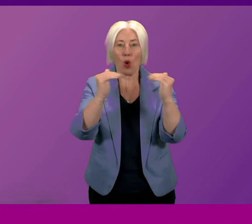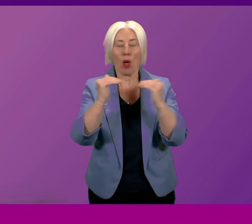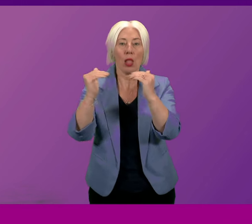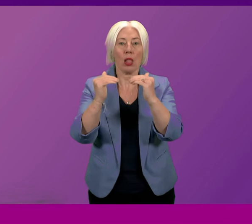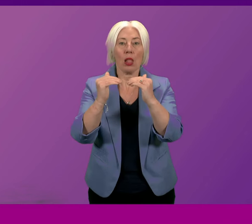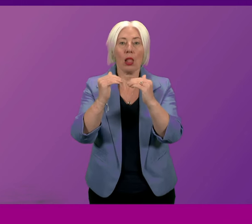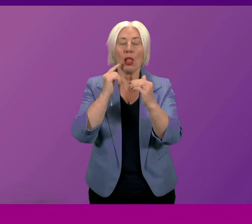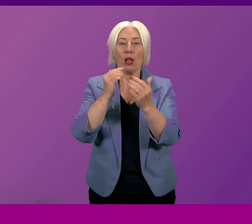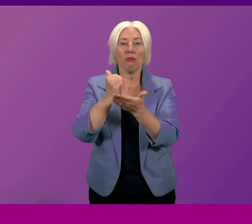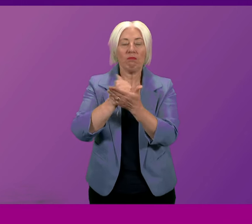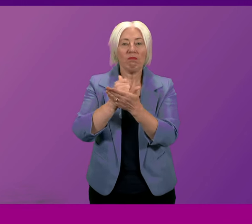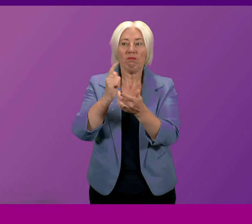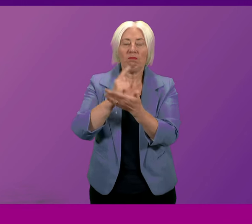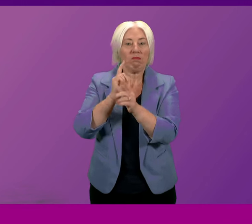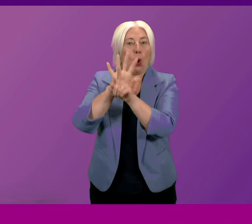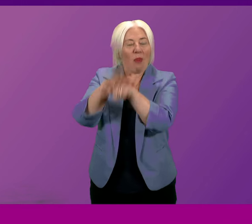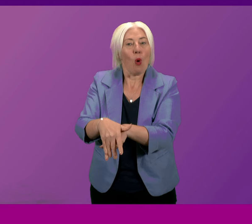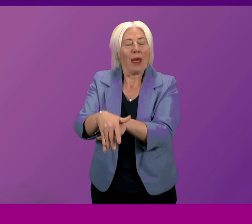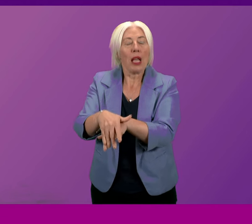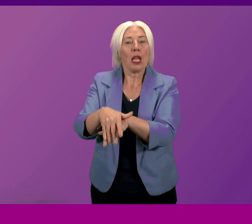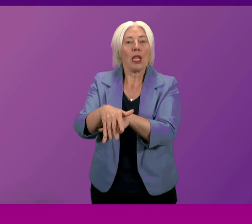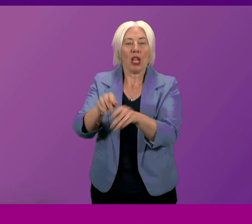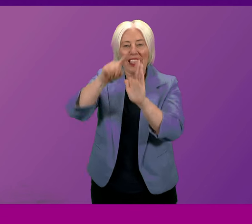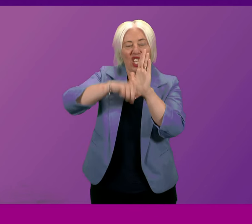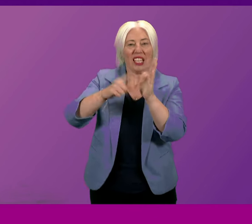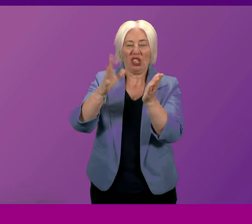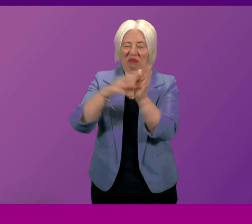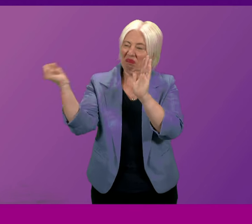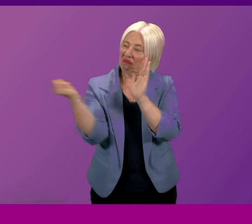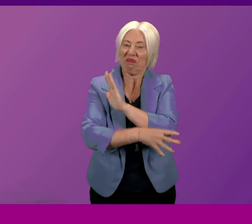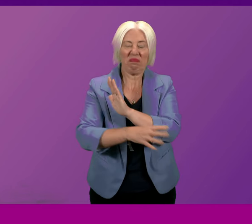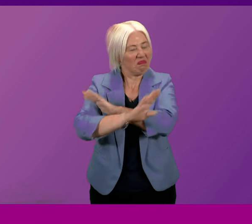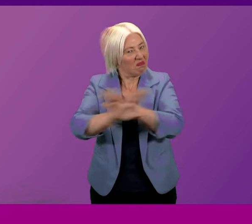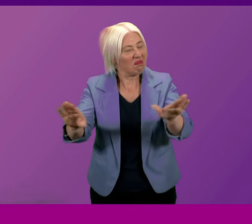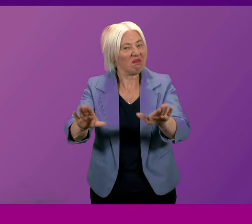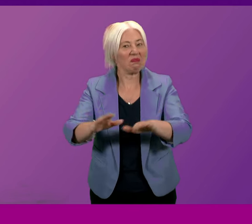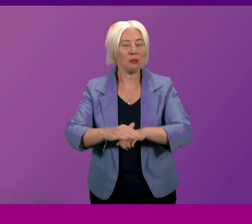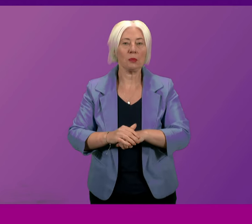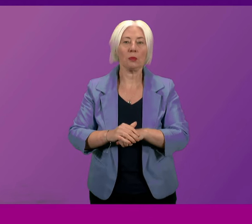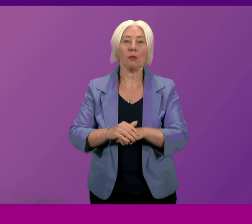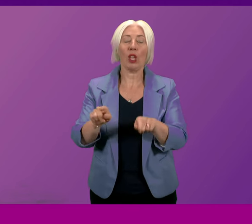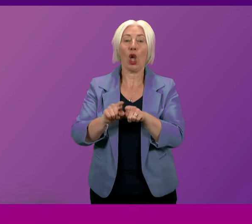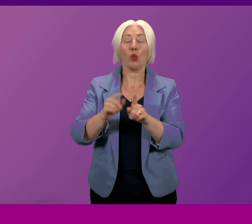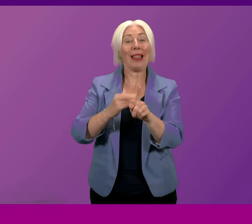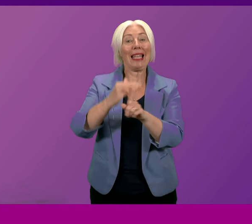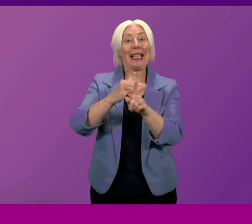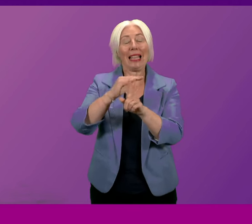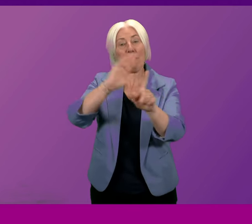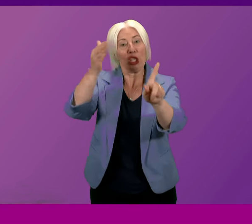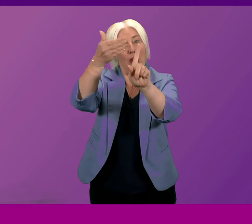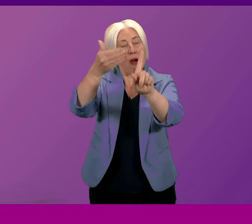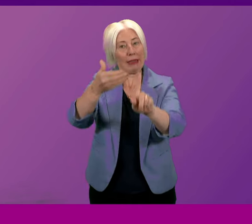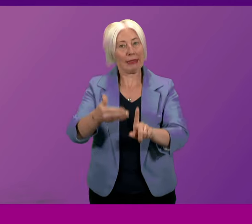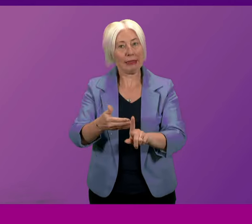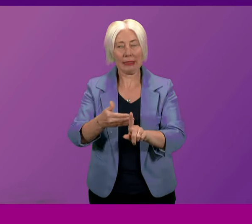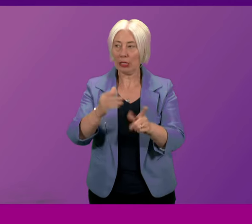homophobic legislation into the dustbin of history. And in setting climate targets, showing at least